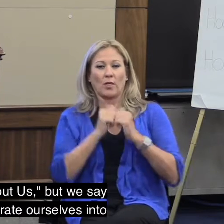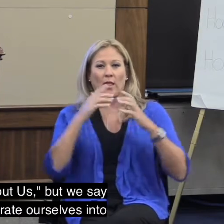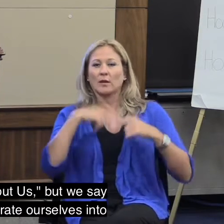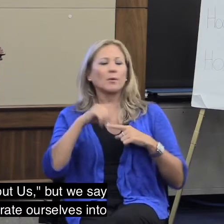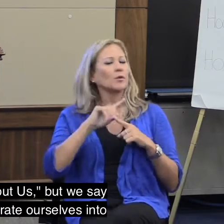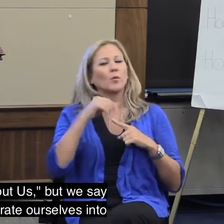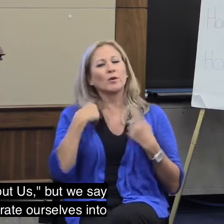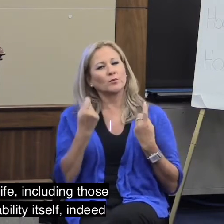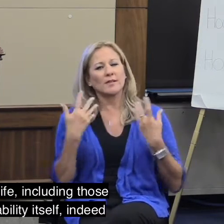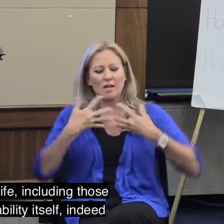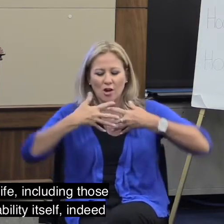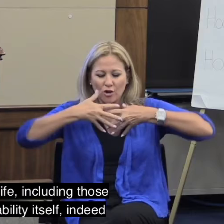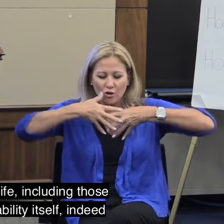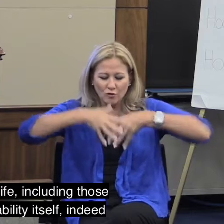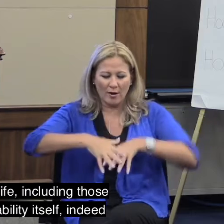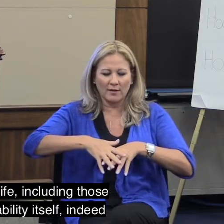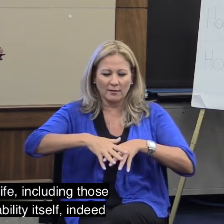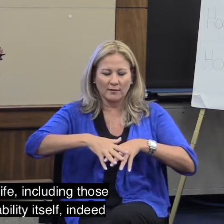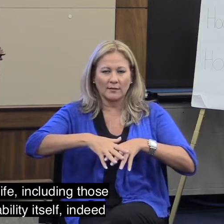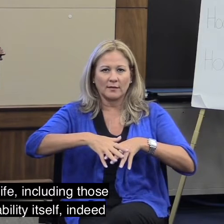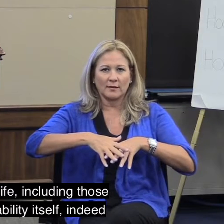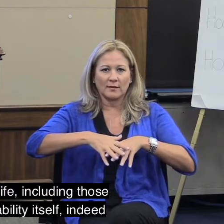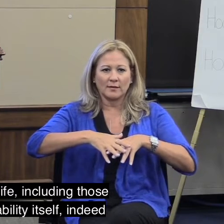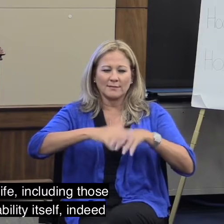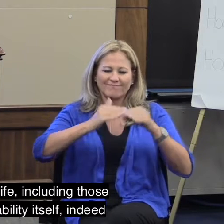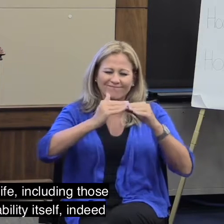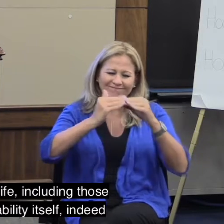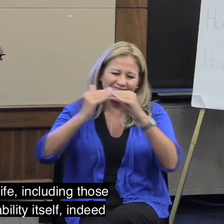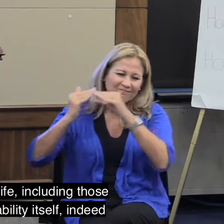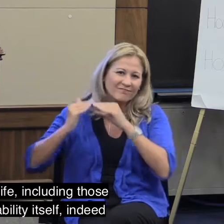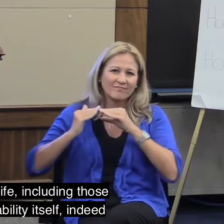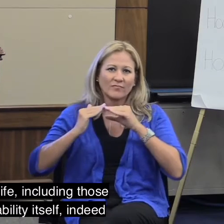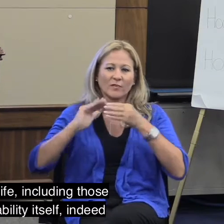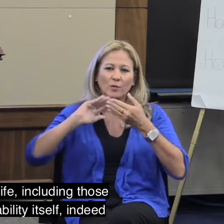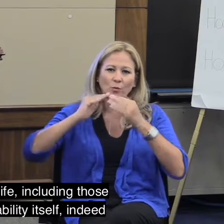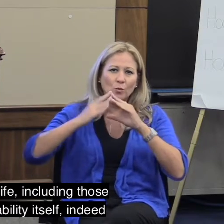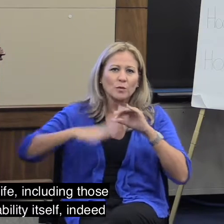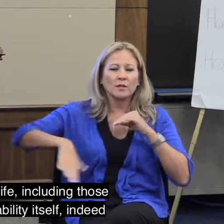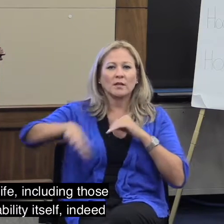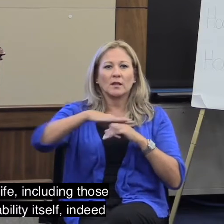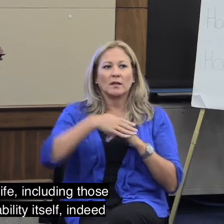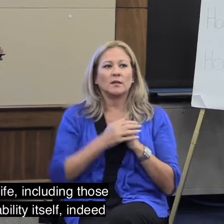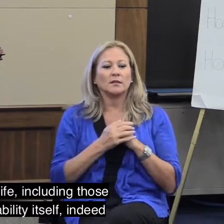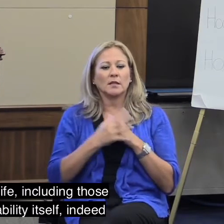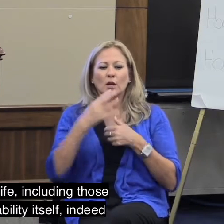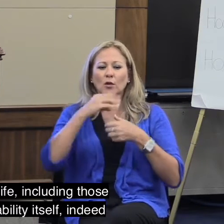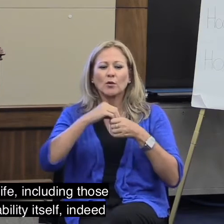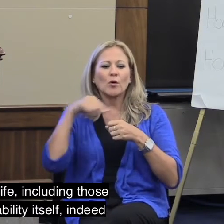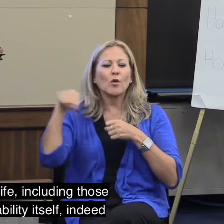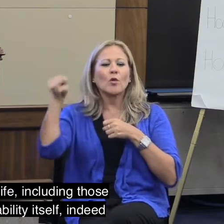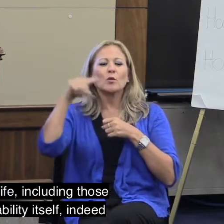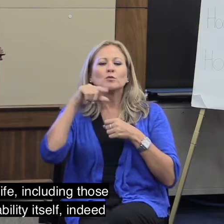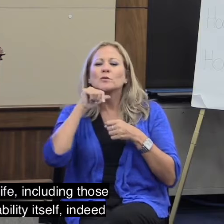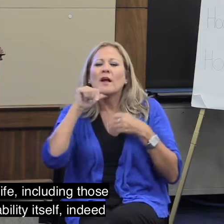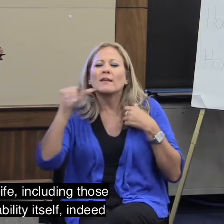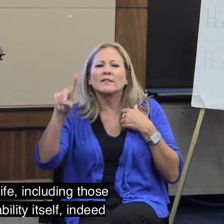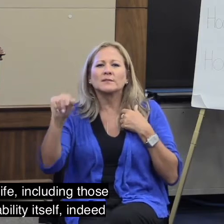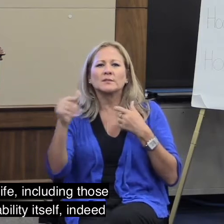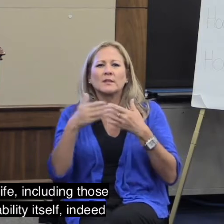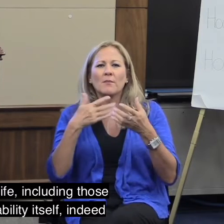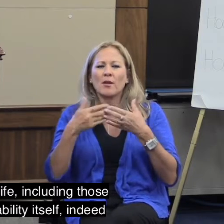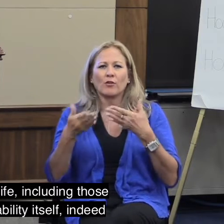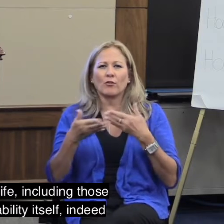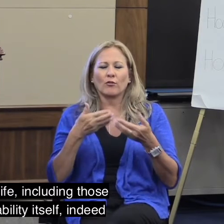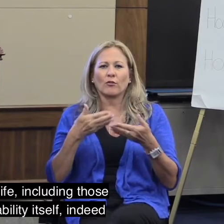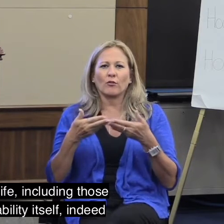to integrate ourselves into every aspect of societal life, including those beyond the world of disability